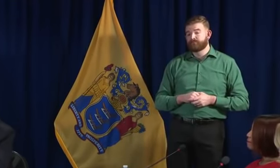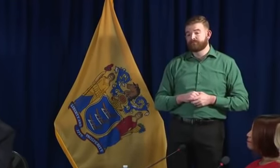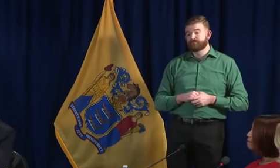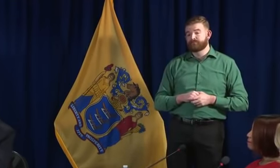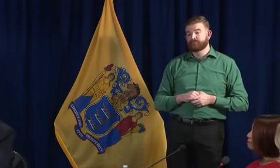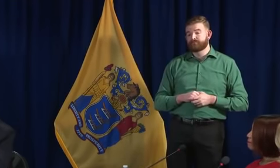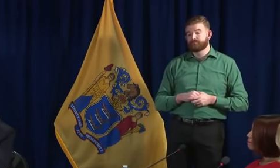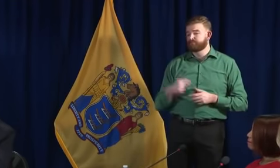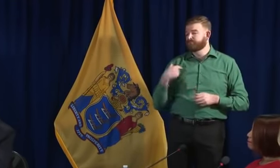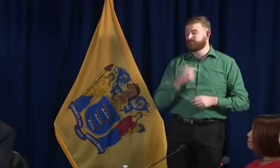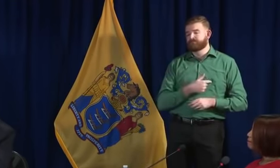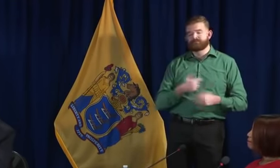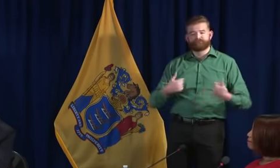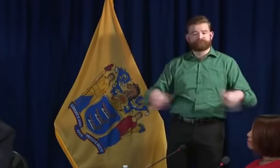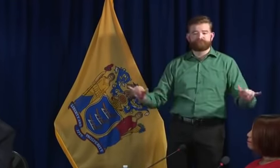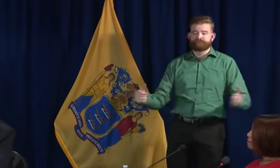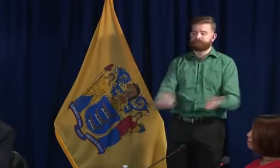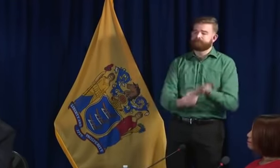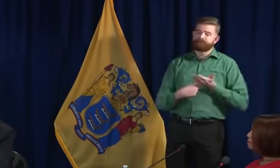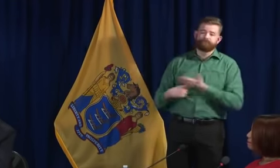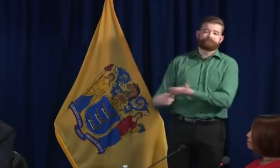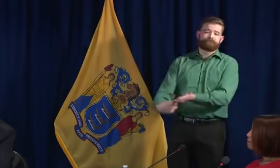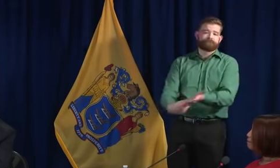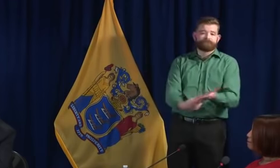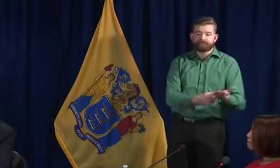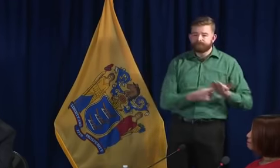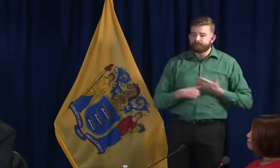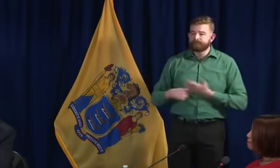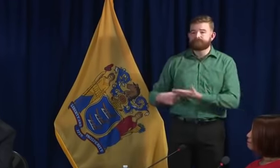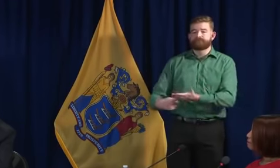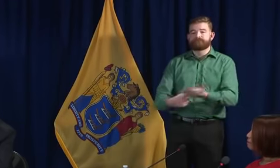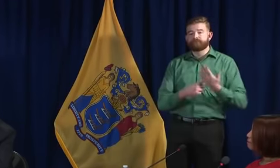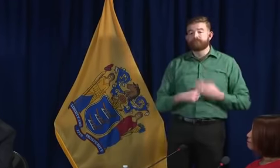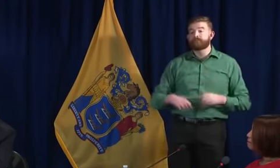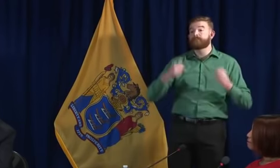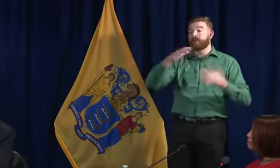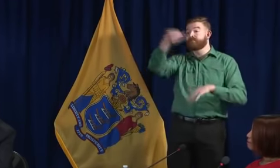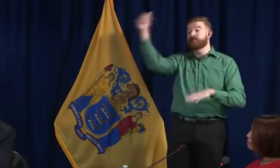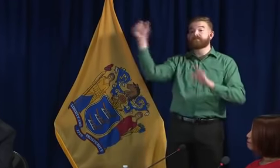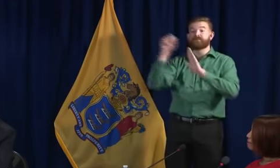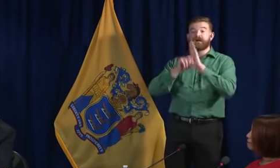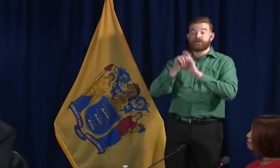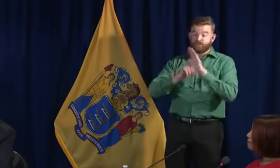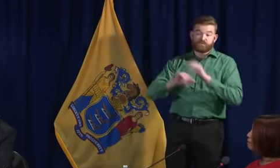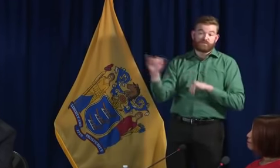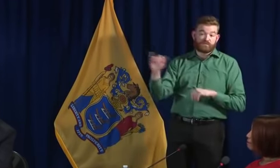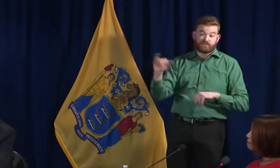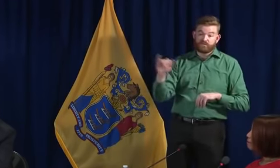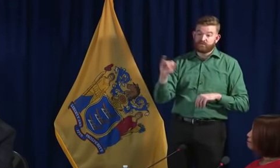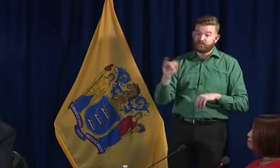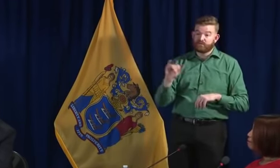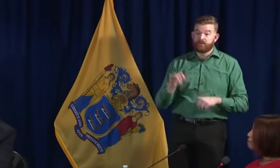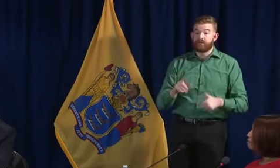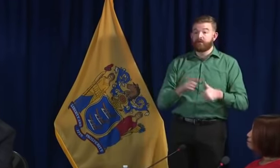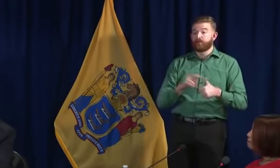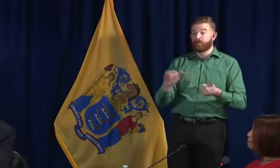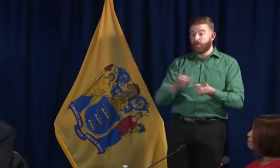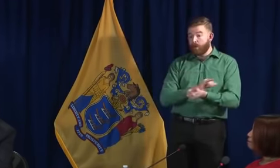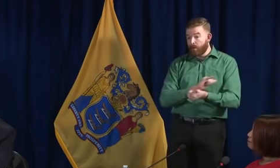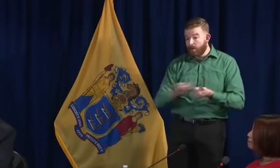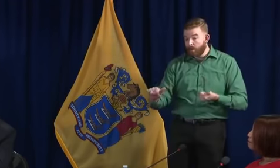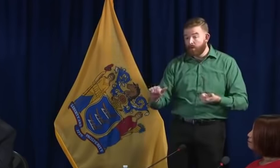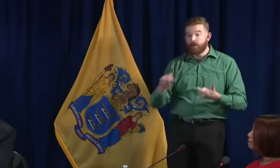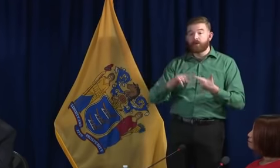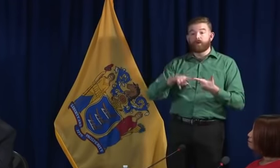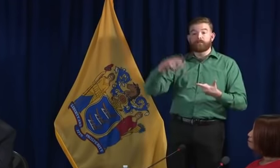a group of other states as well. And I'd say high on that list are New York, Pennsylvania, and Connecticut. They're not